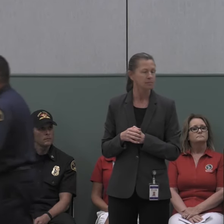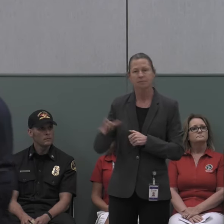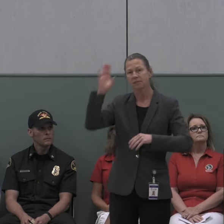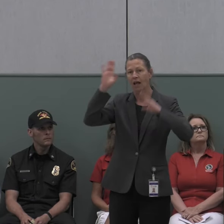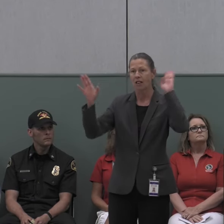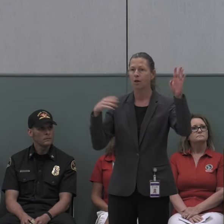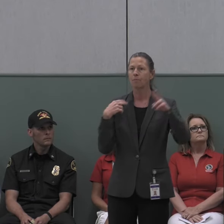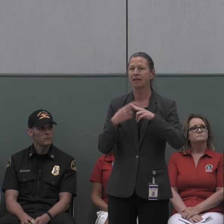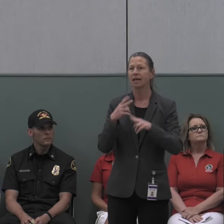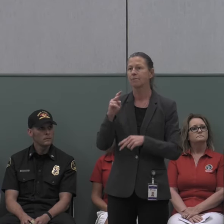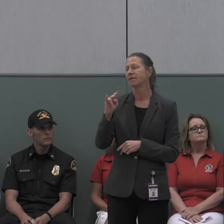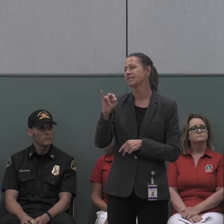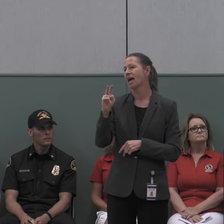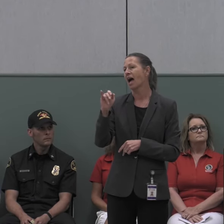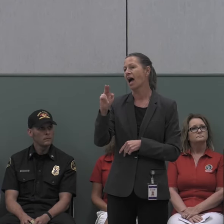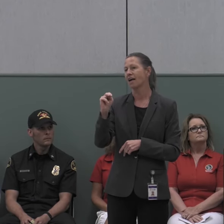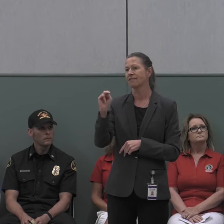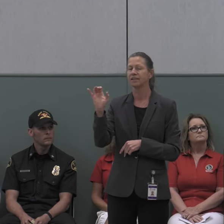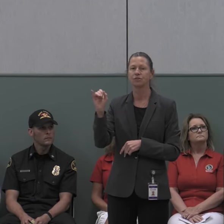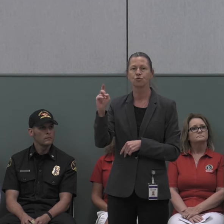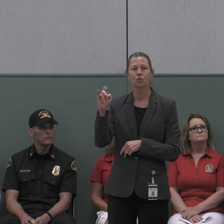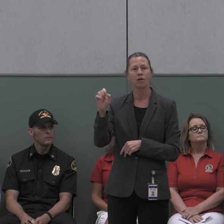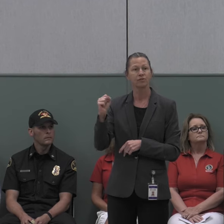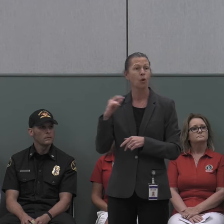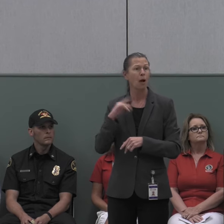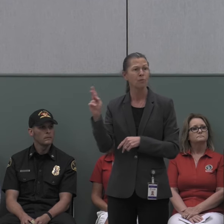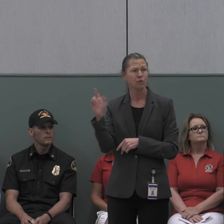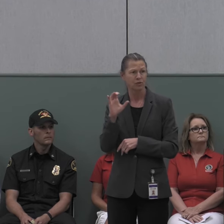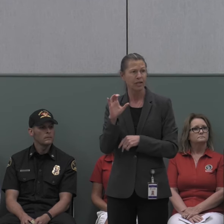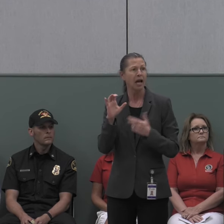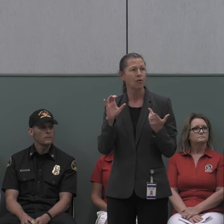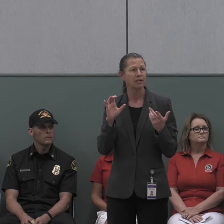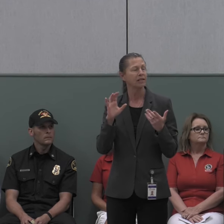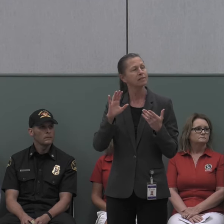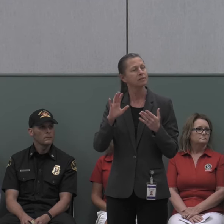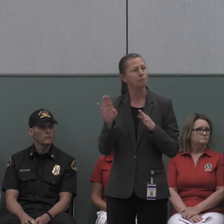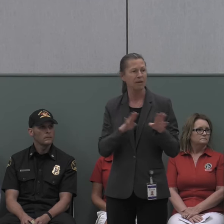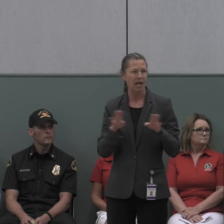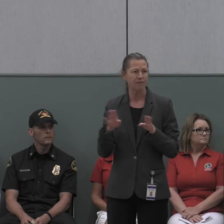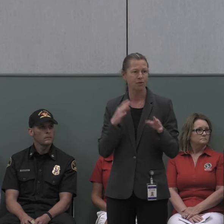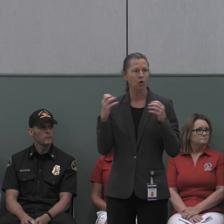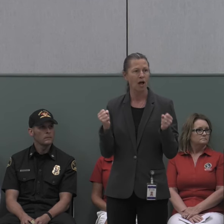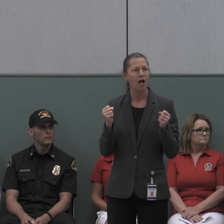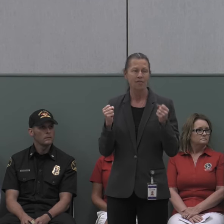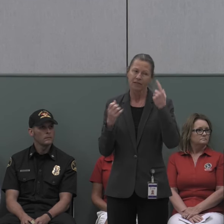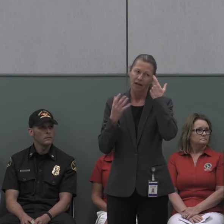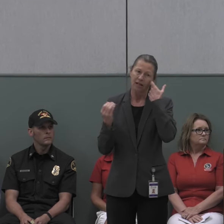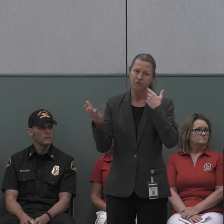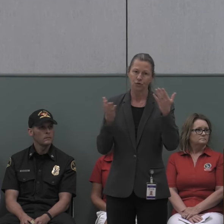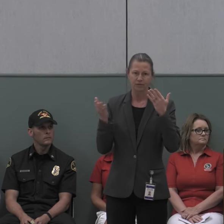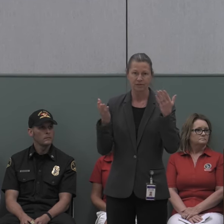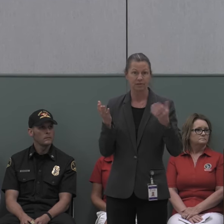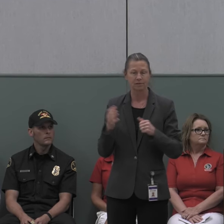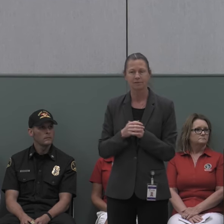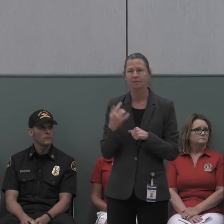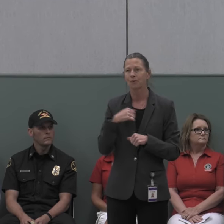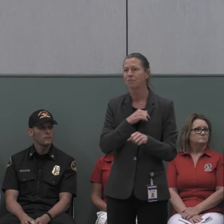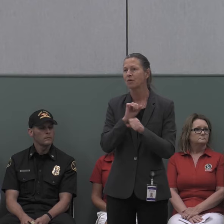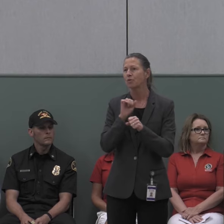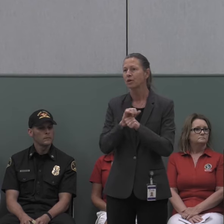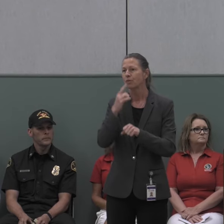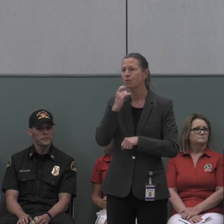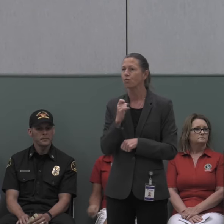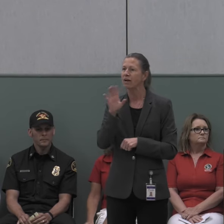Hello, my name is Ivan Carrasco. I'm with Kern Behavioral Health and Recovery Services, and we have been working with the Red Cross to provide mental